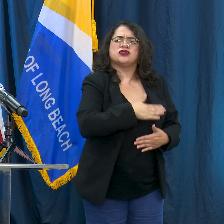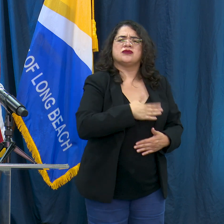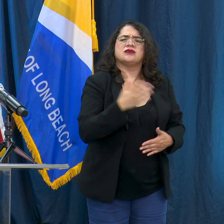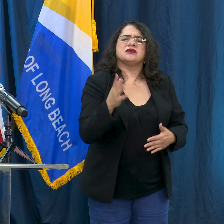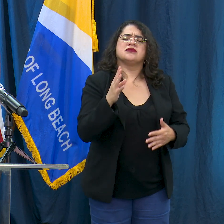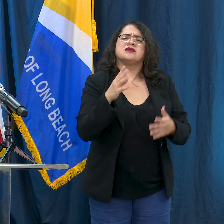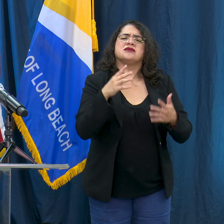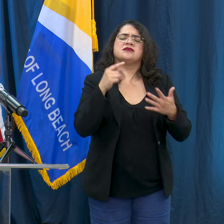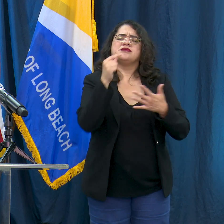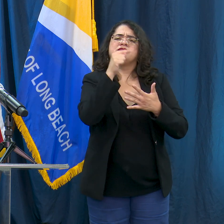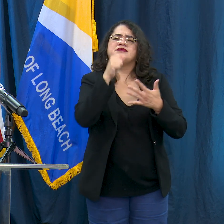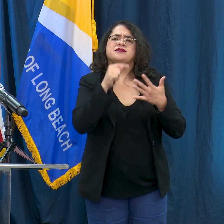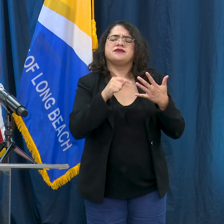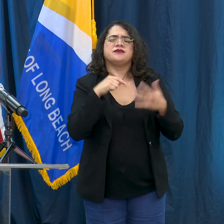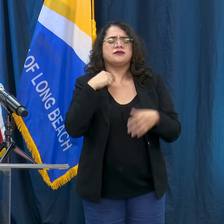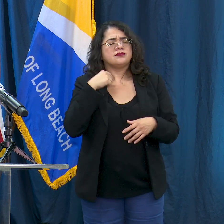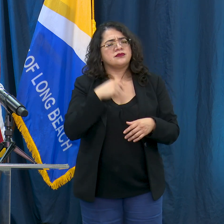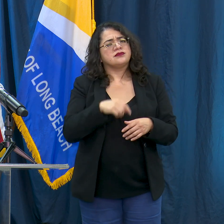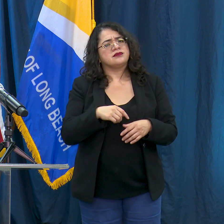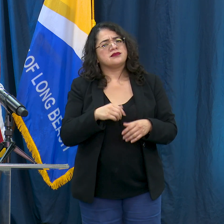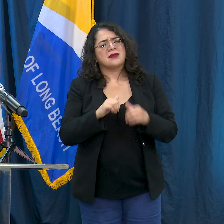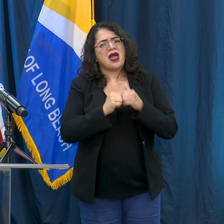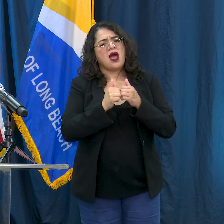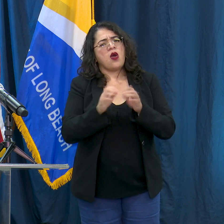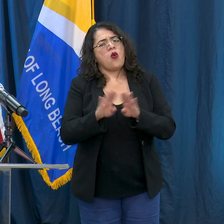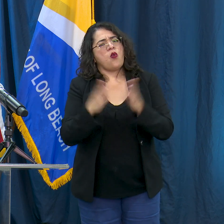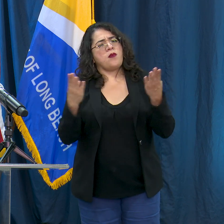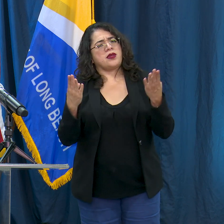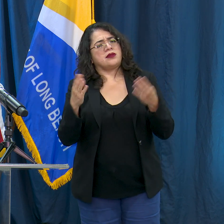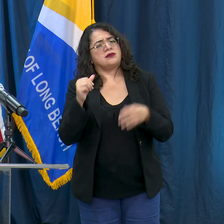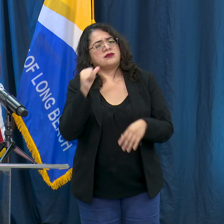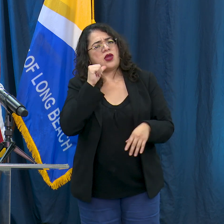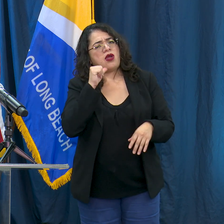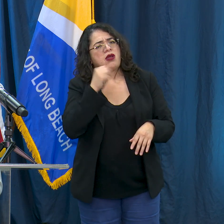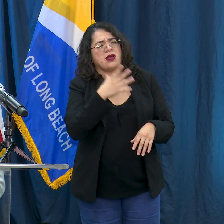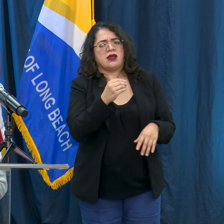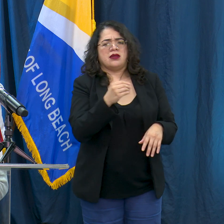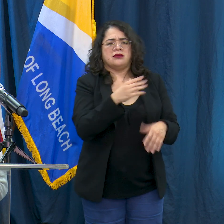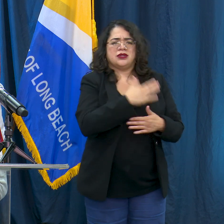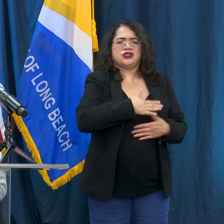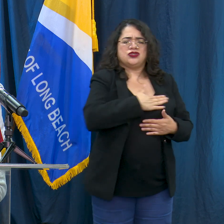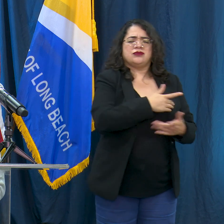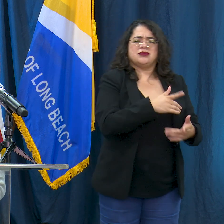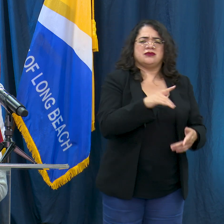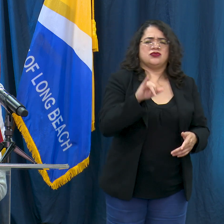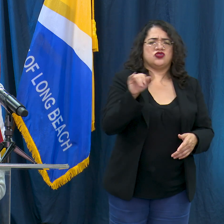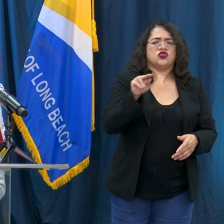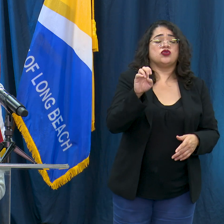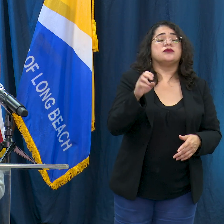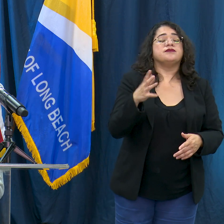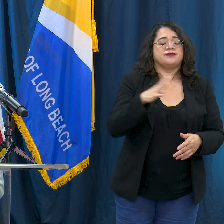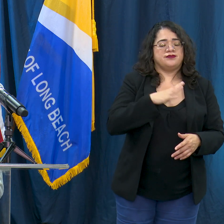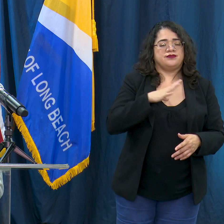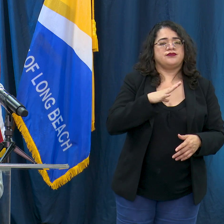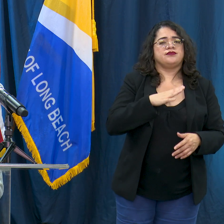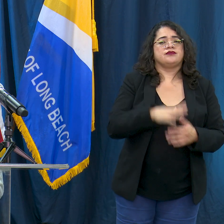specific indicators that you're looking at to potentially reopen those later in June? I think the key piece is what does the increase look